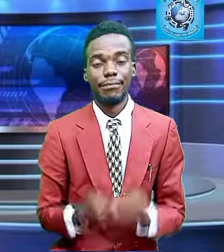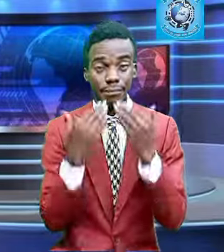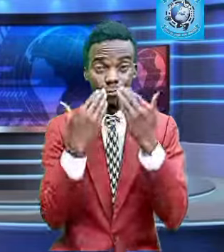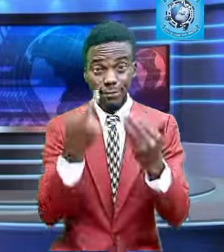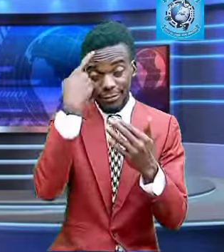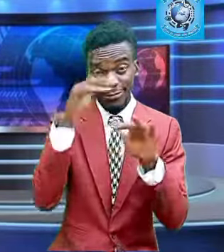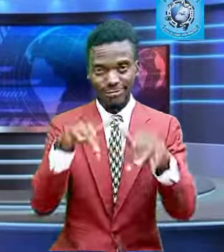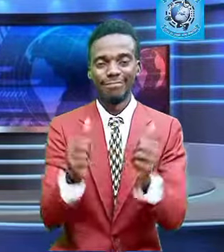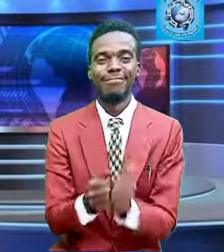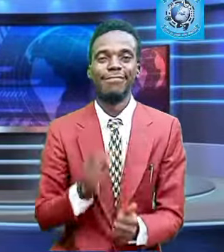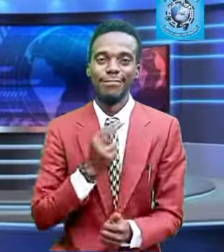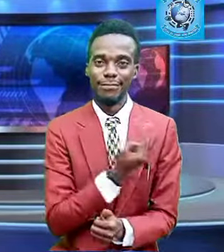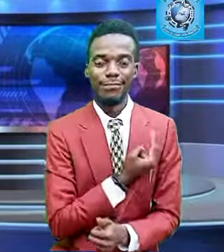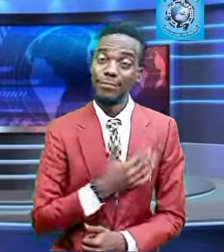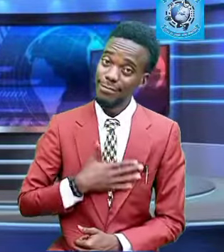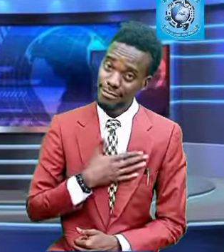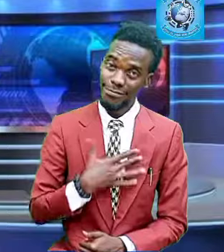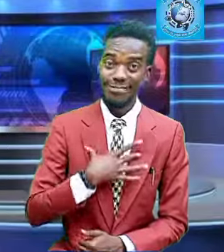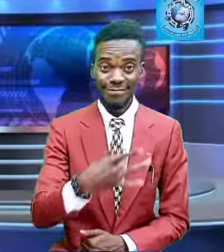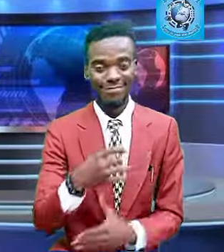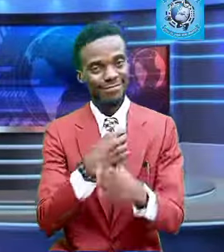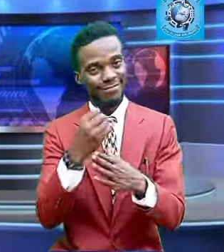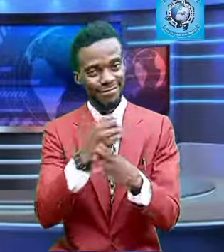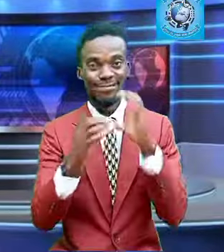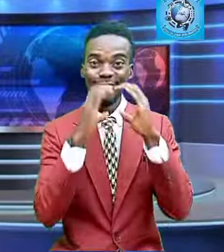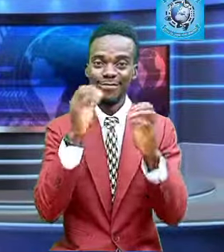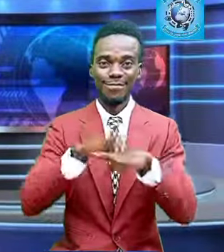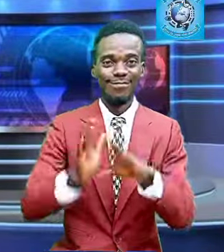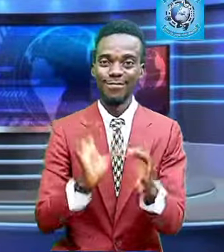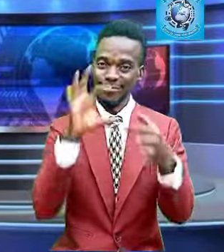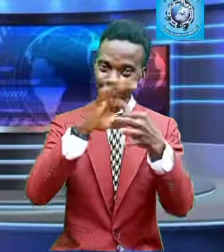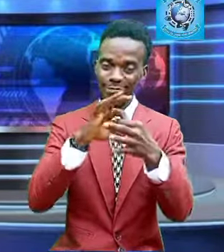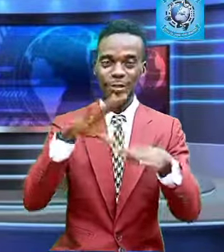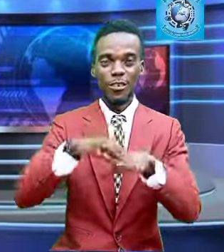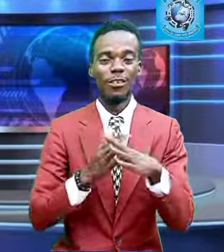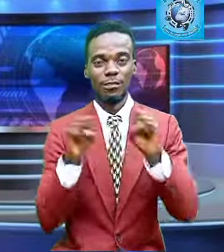Thank you for staying with us. Please kindly like, share, comment, and subscribe on